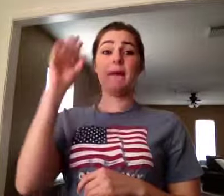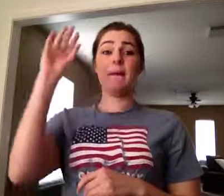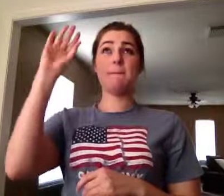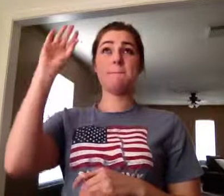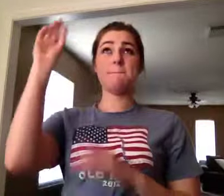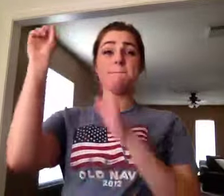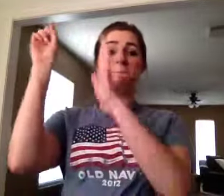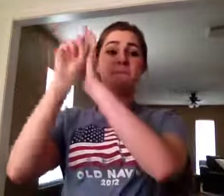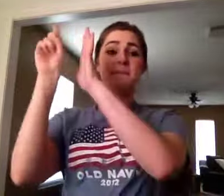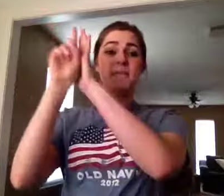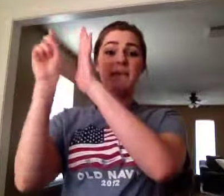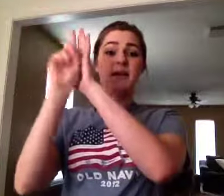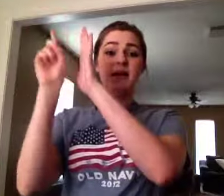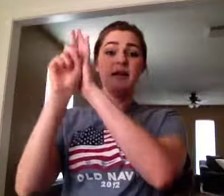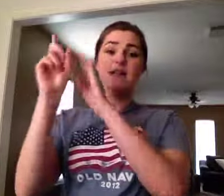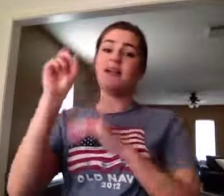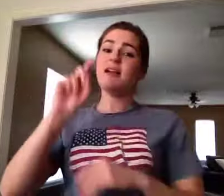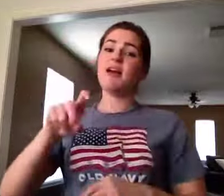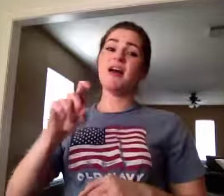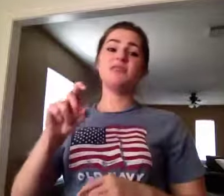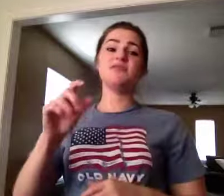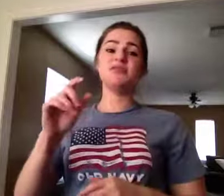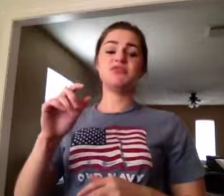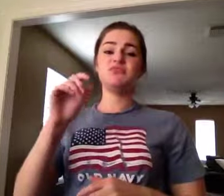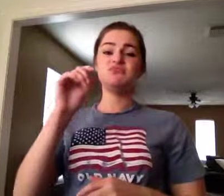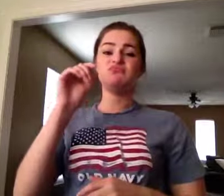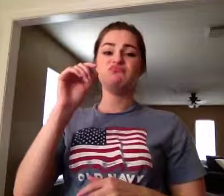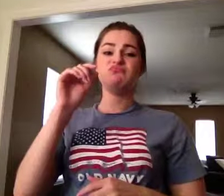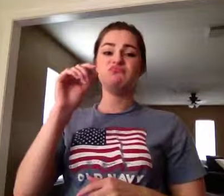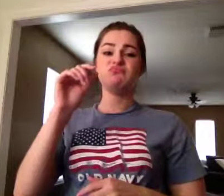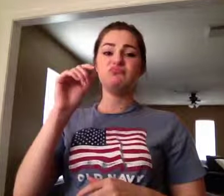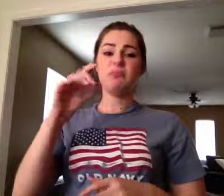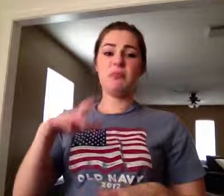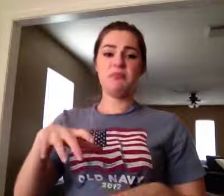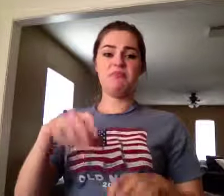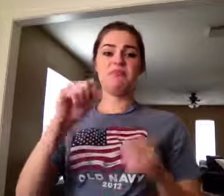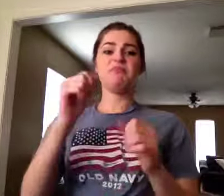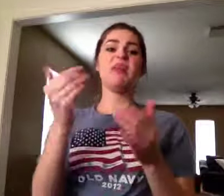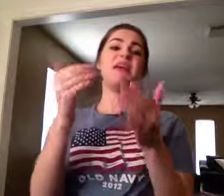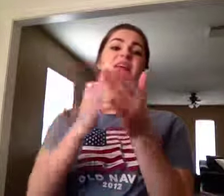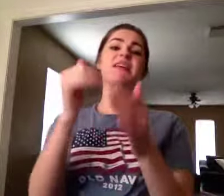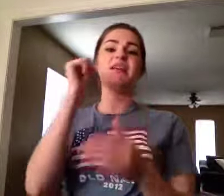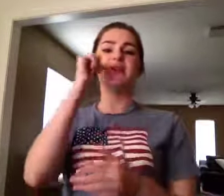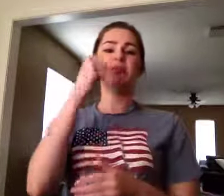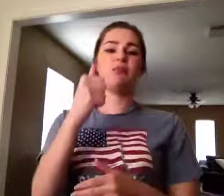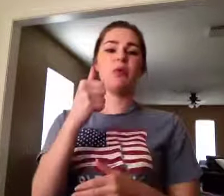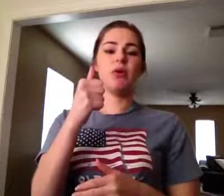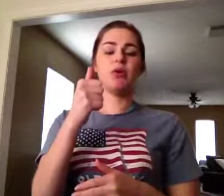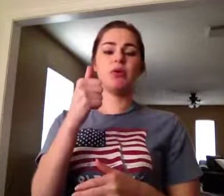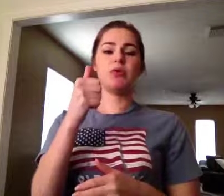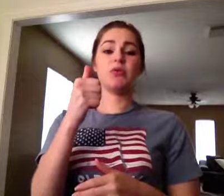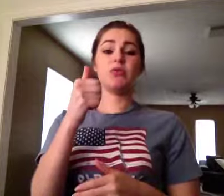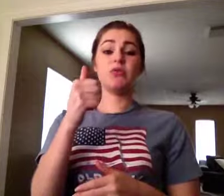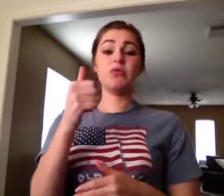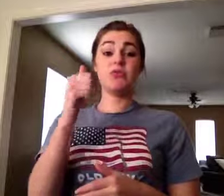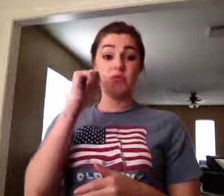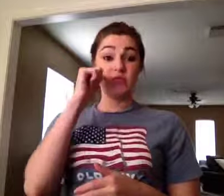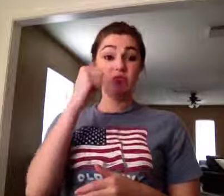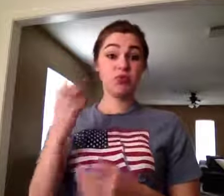left off tomorrow. And we don't want to forget the ceiling of the shed, so tomorrow we'll also find out how much the roof will